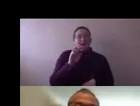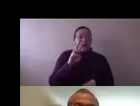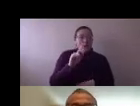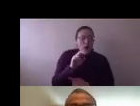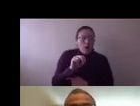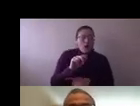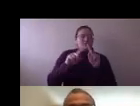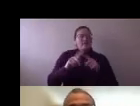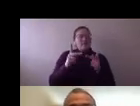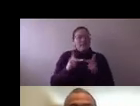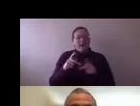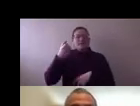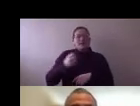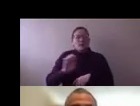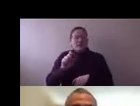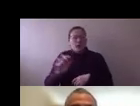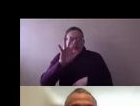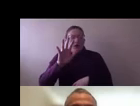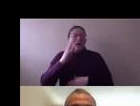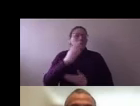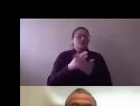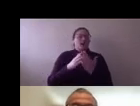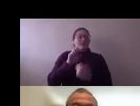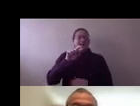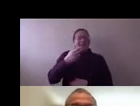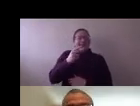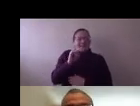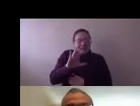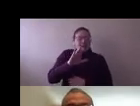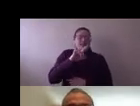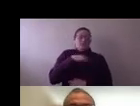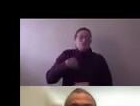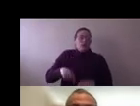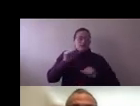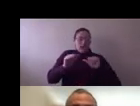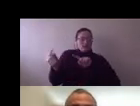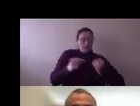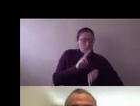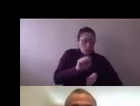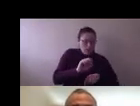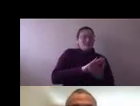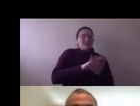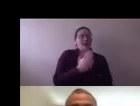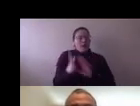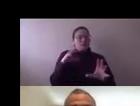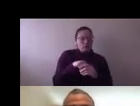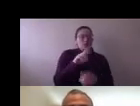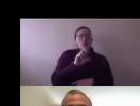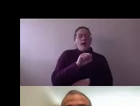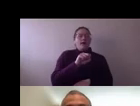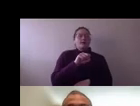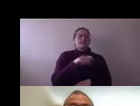where maybe some ethnic Chinese scientists come to the US and they become part of the Chinese American scientific community as